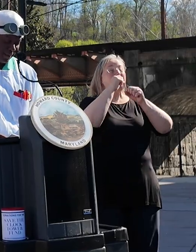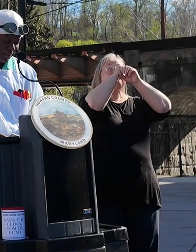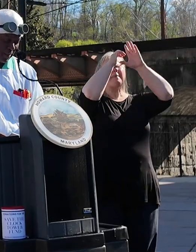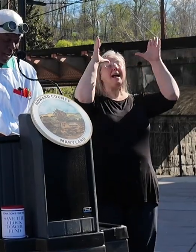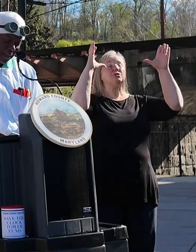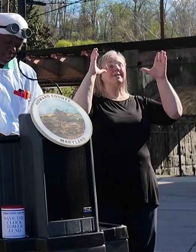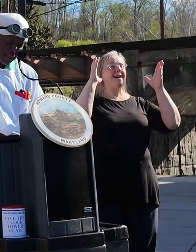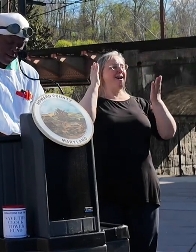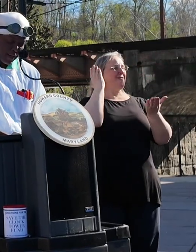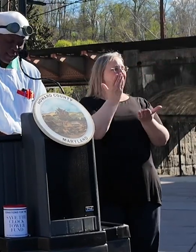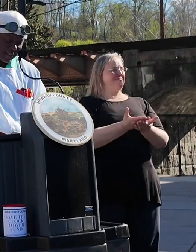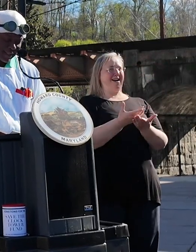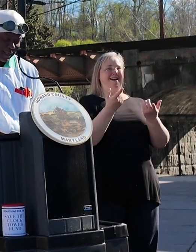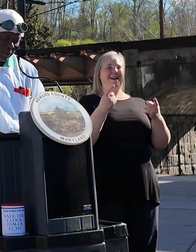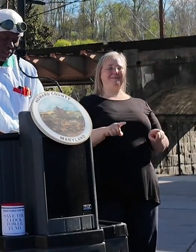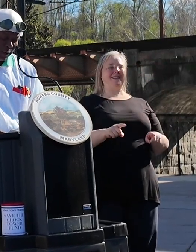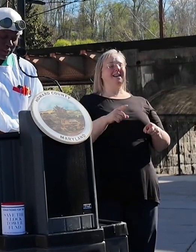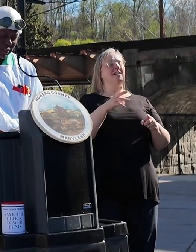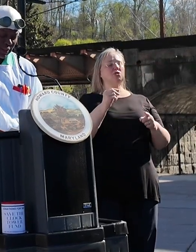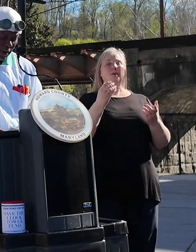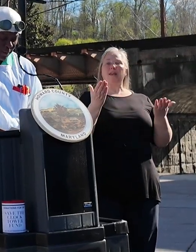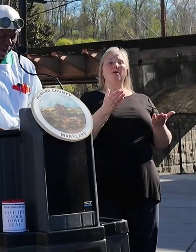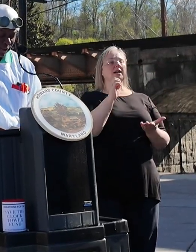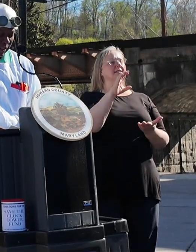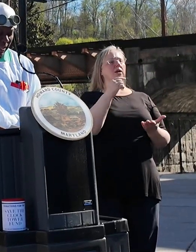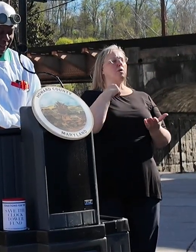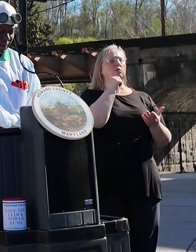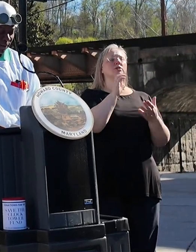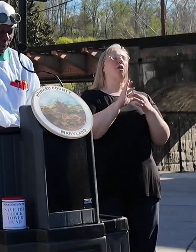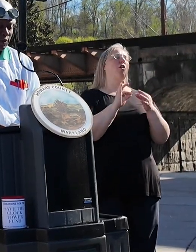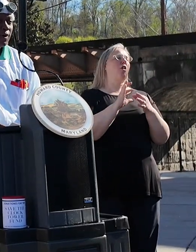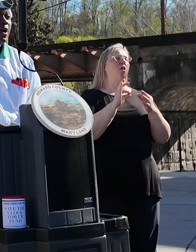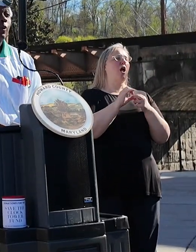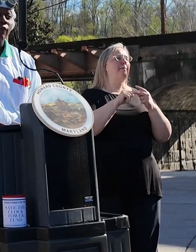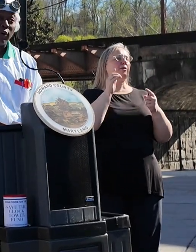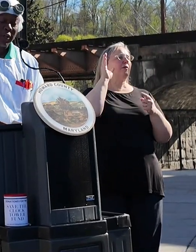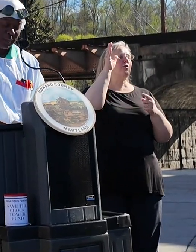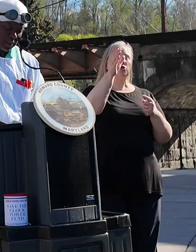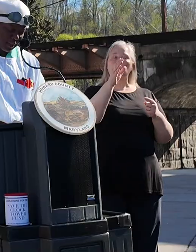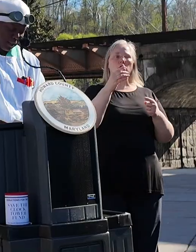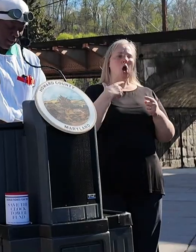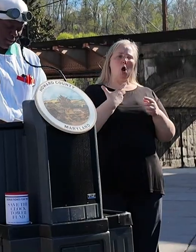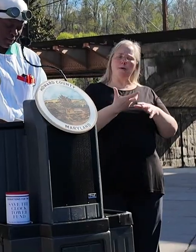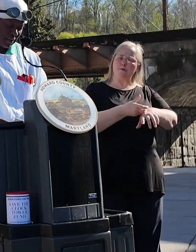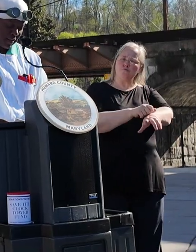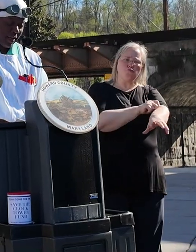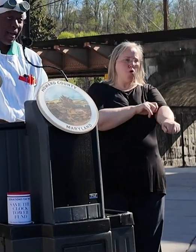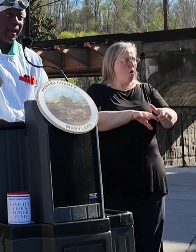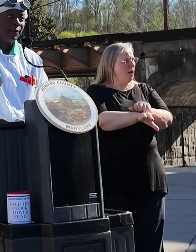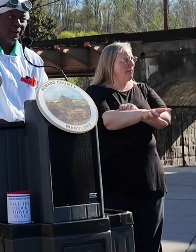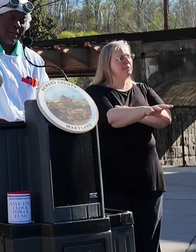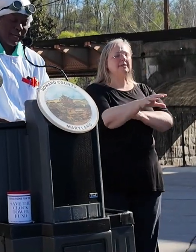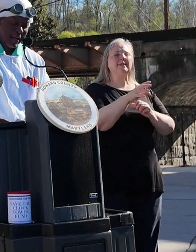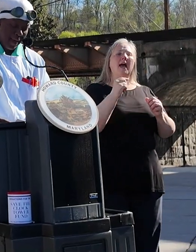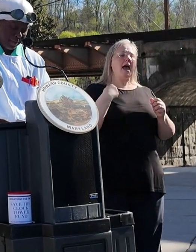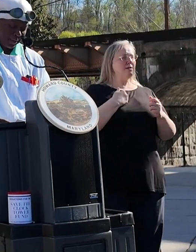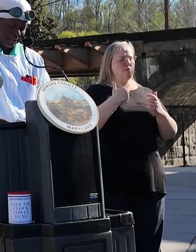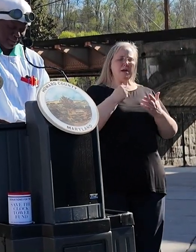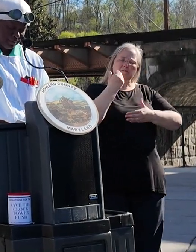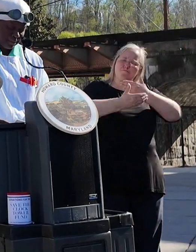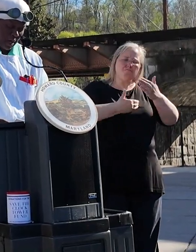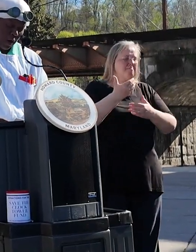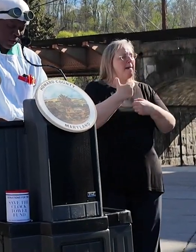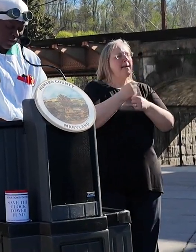arrived. Because here in Ellicott City, we don't just talk about realizing the future, we roll up our sleeves and we make it